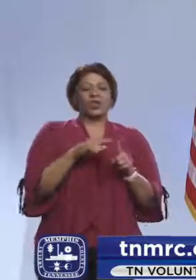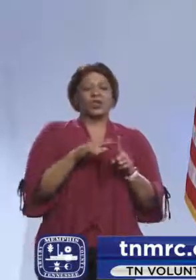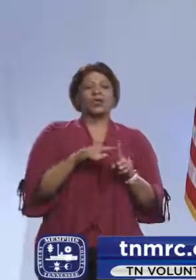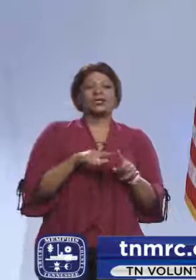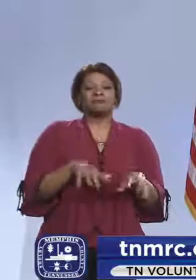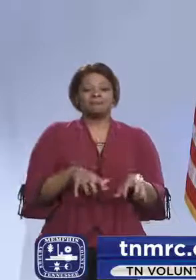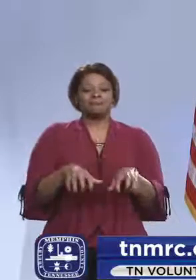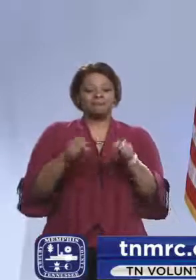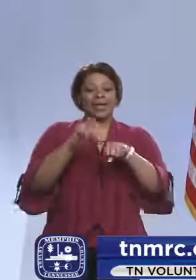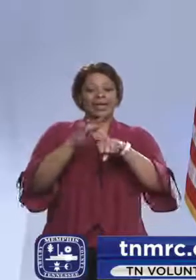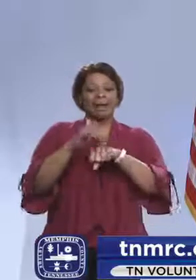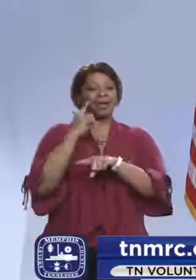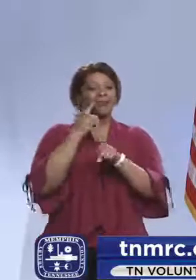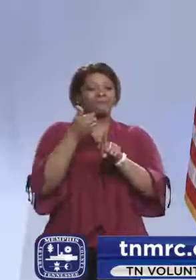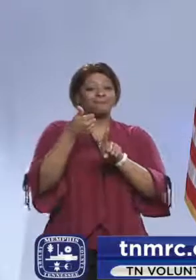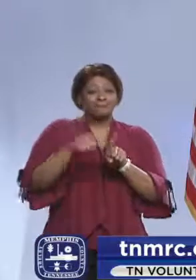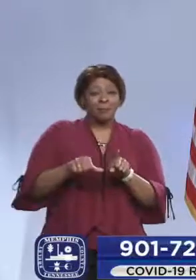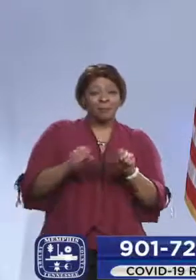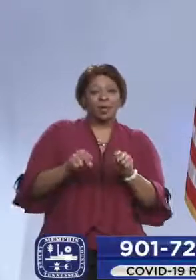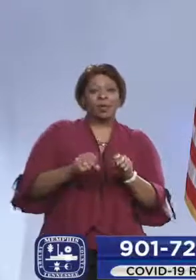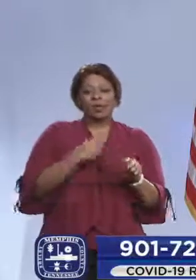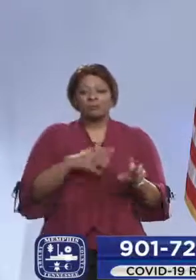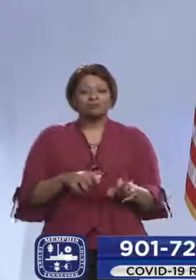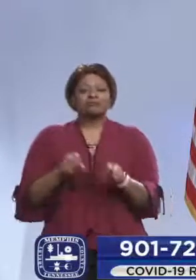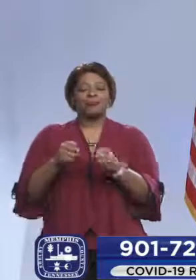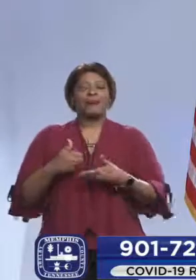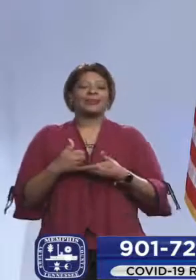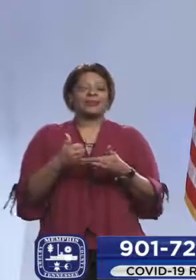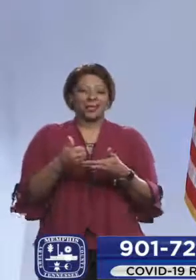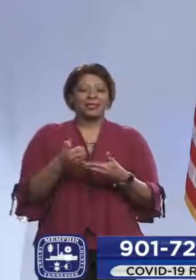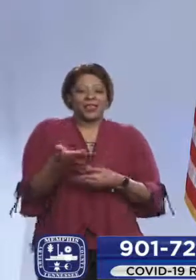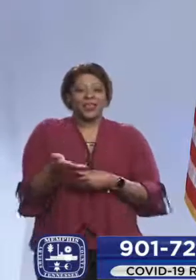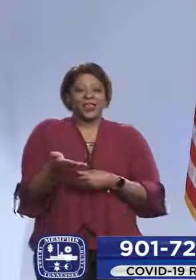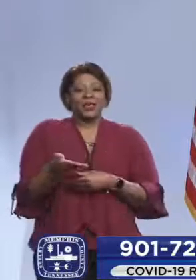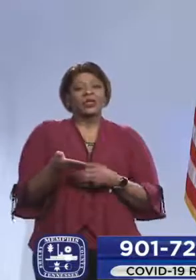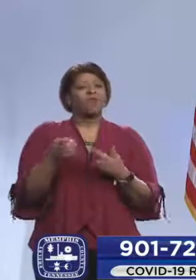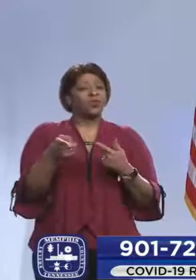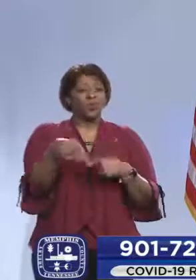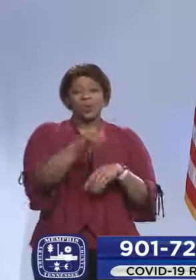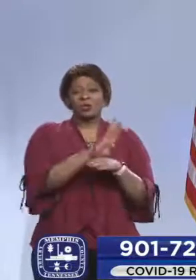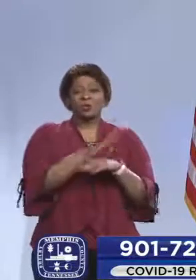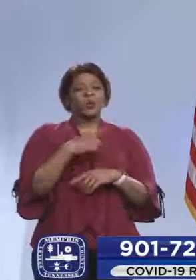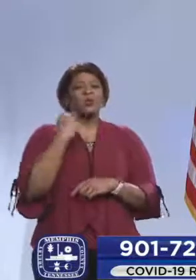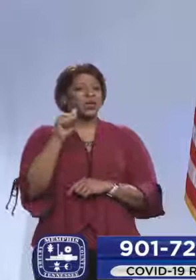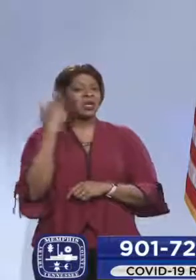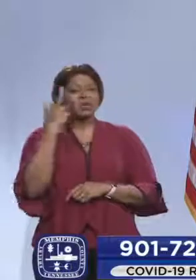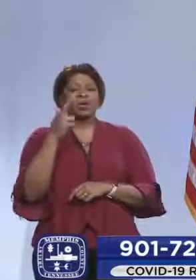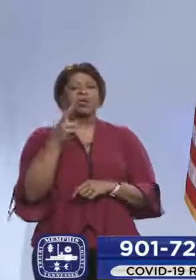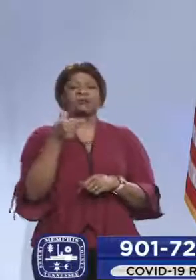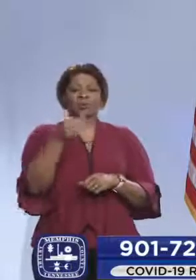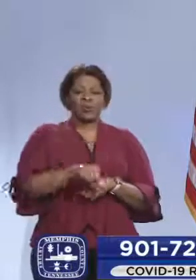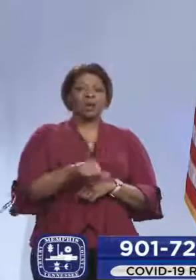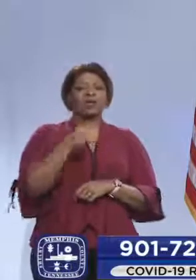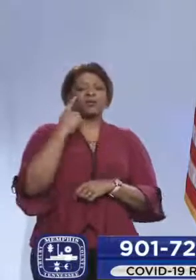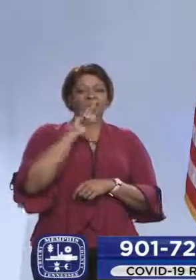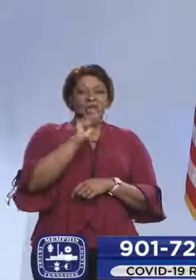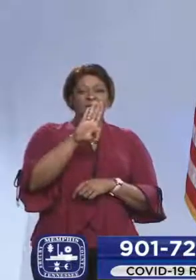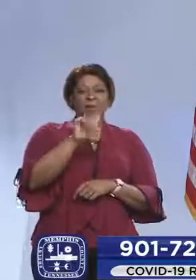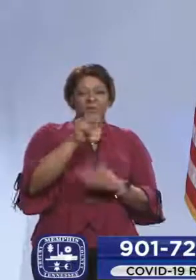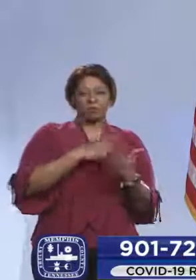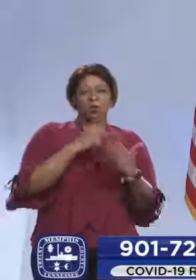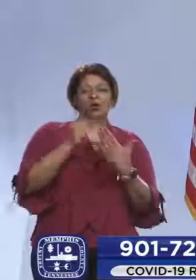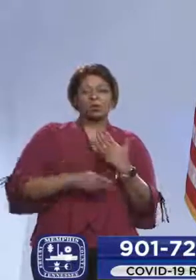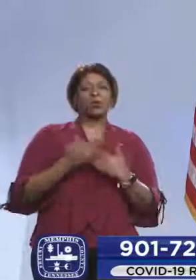if we can, of those businesses who've been turned down for whatever reason from the SBA program. We